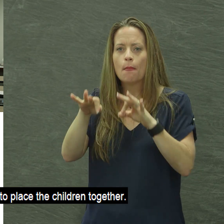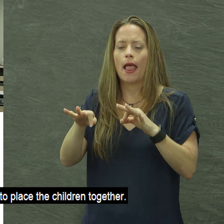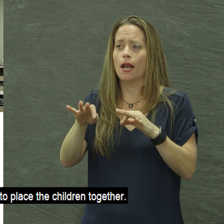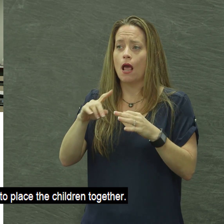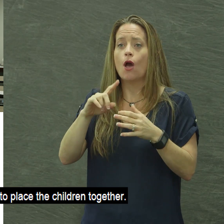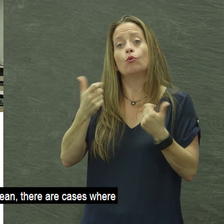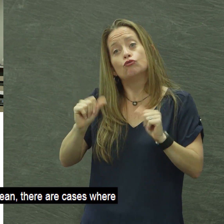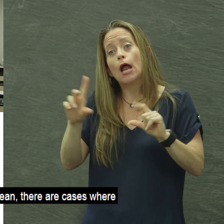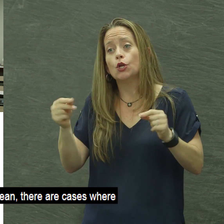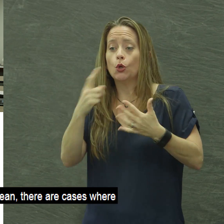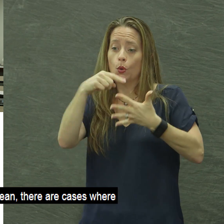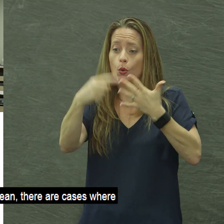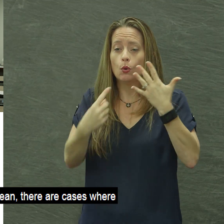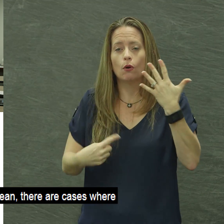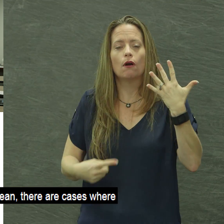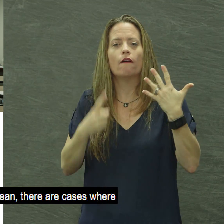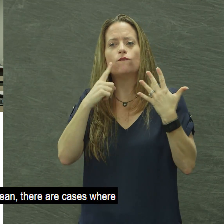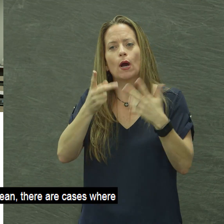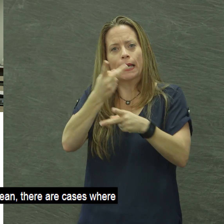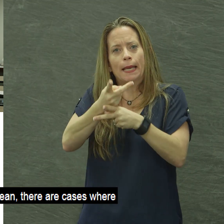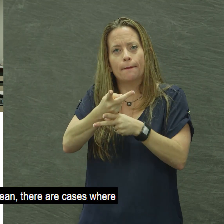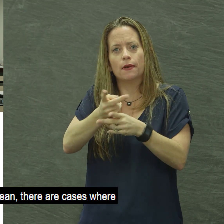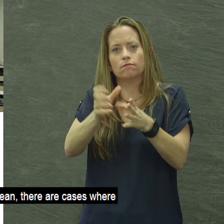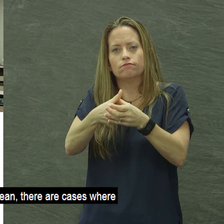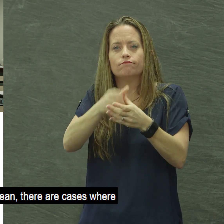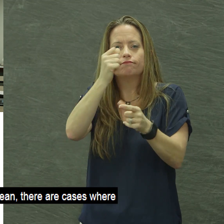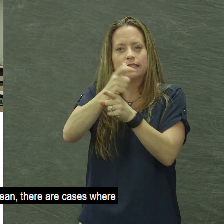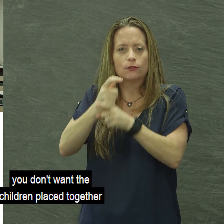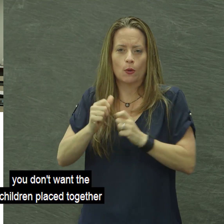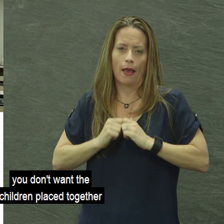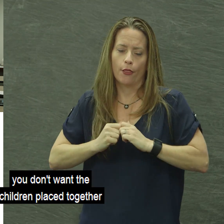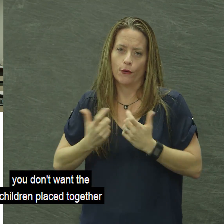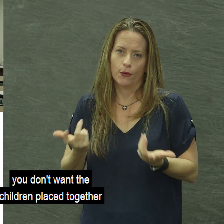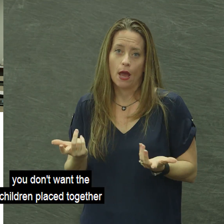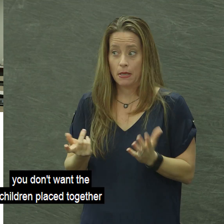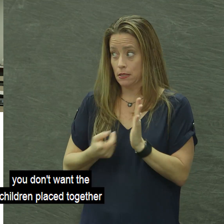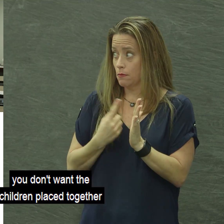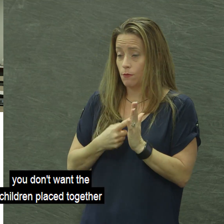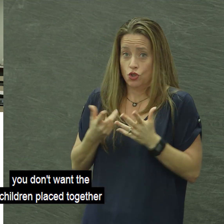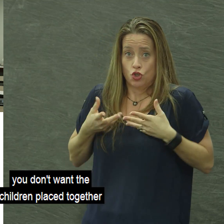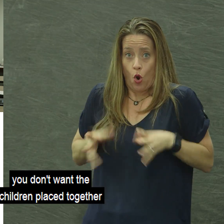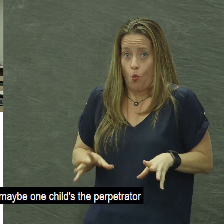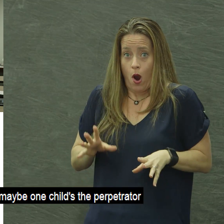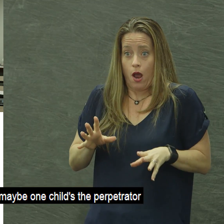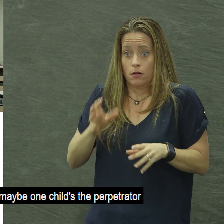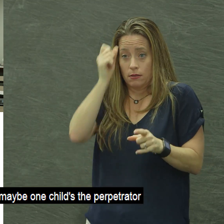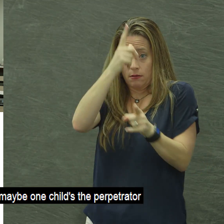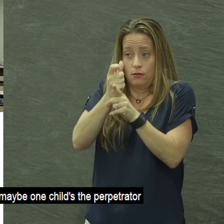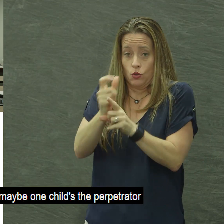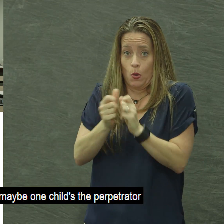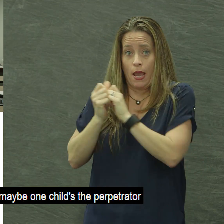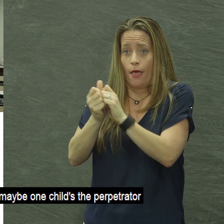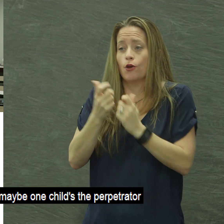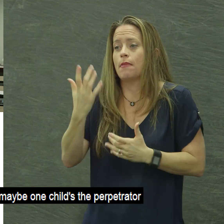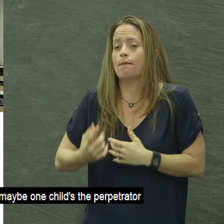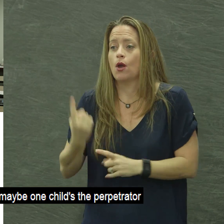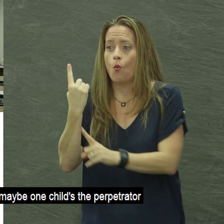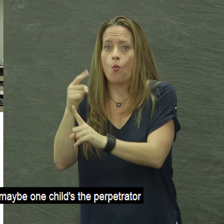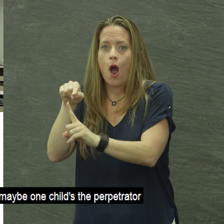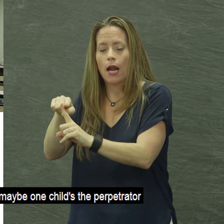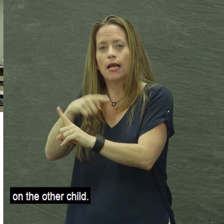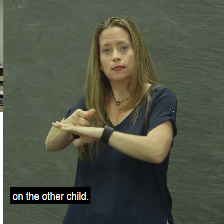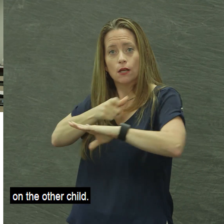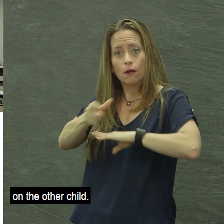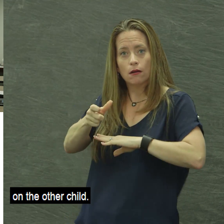together. I mean, there are cases where you don't want the children placed together because maybe one child's the